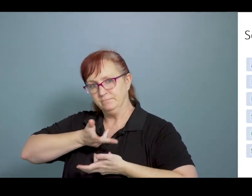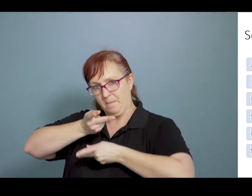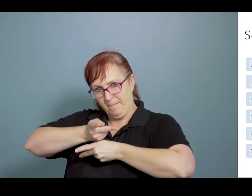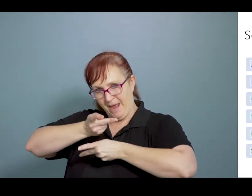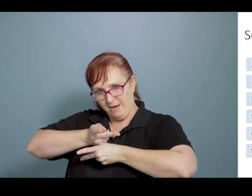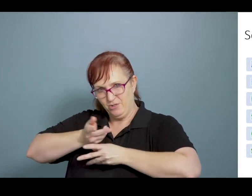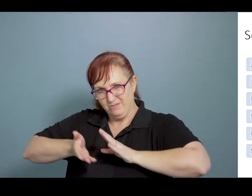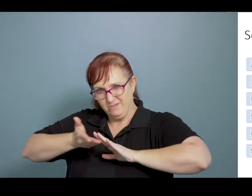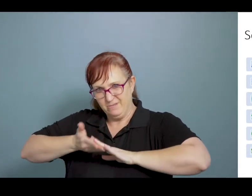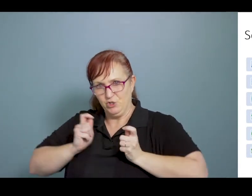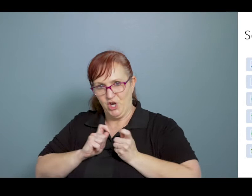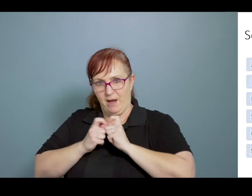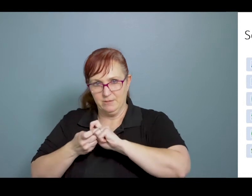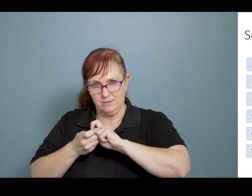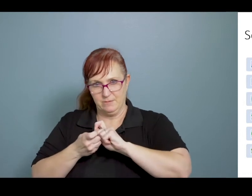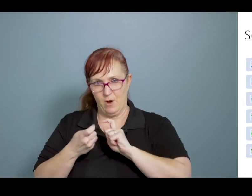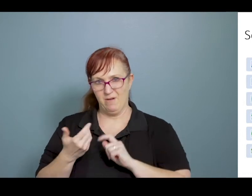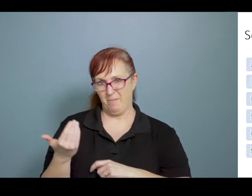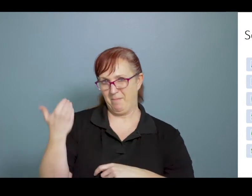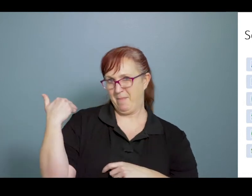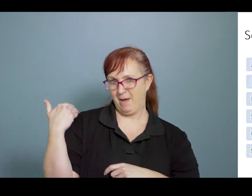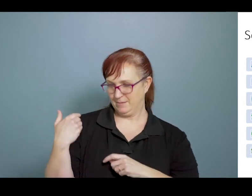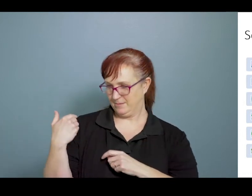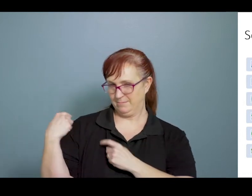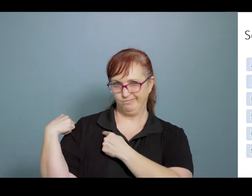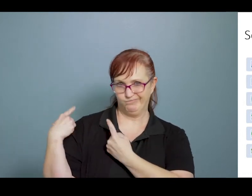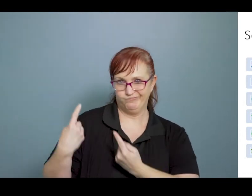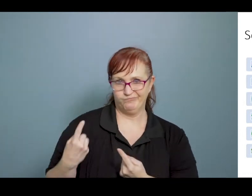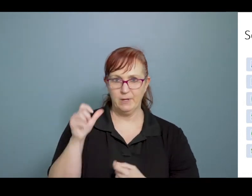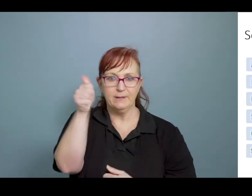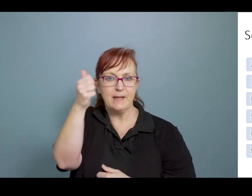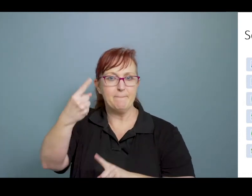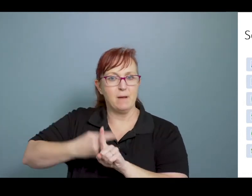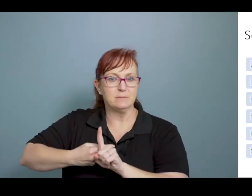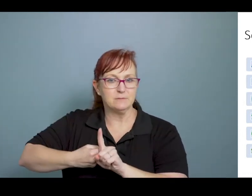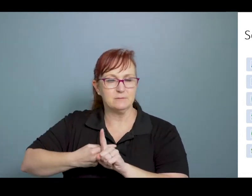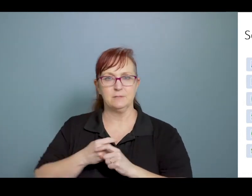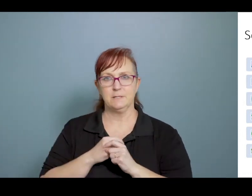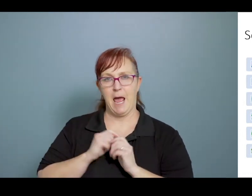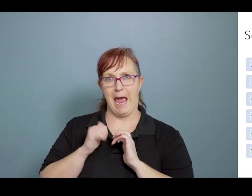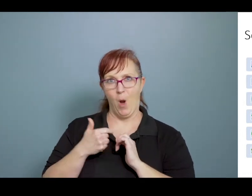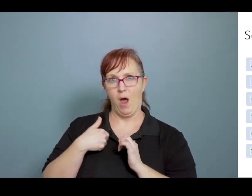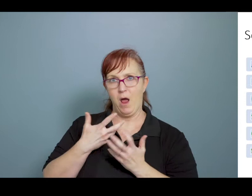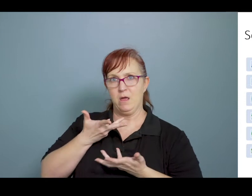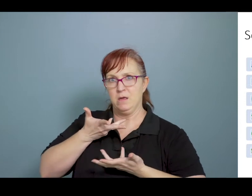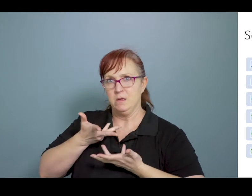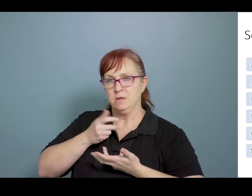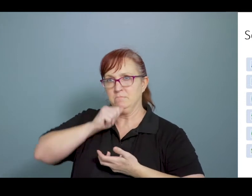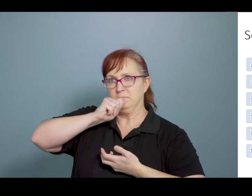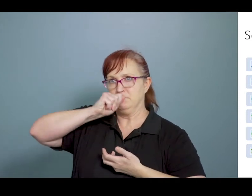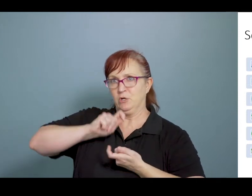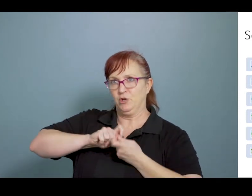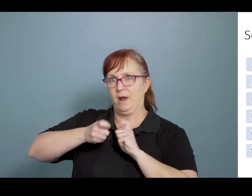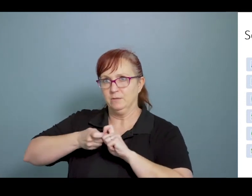10 months. thinking about what your current engagement in